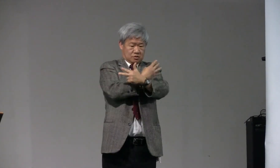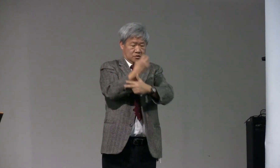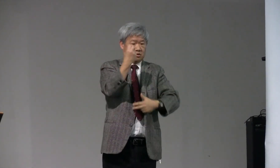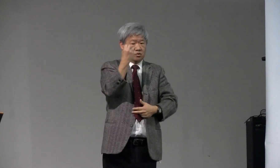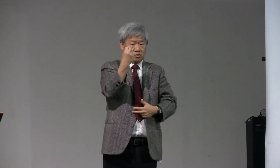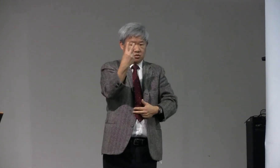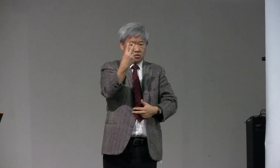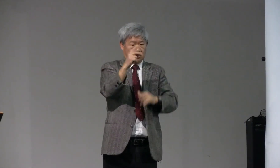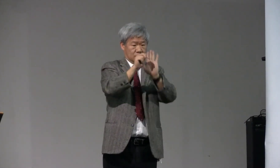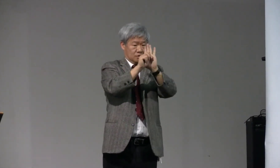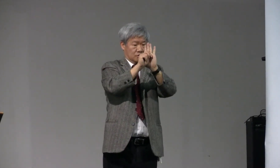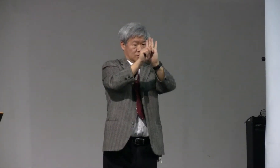sides.